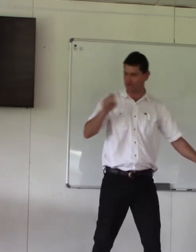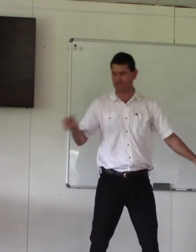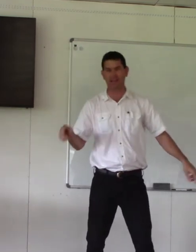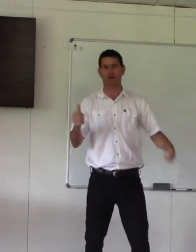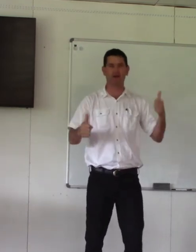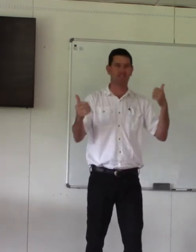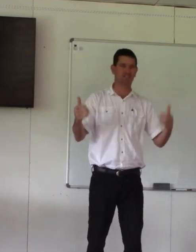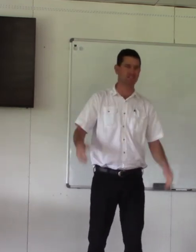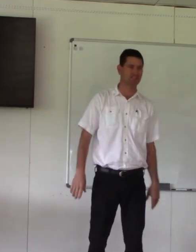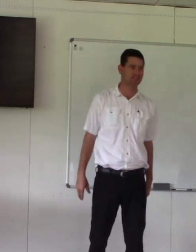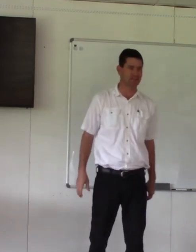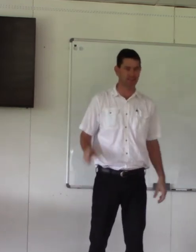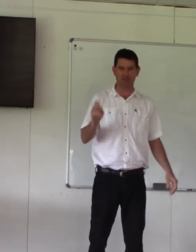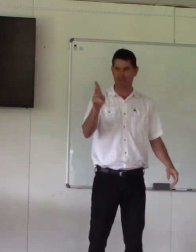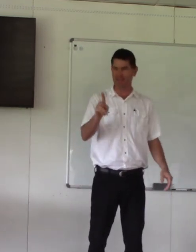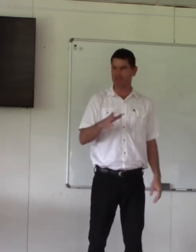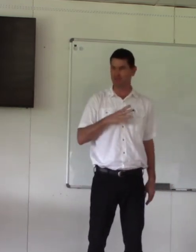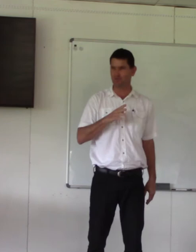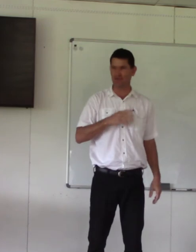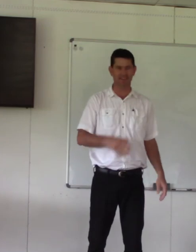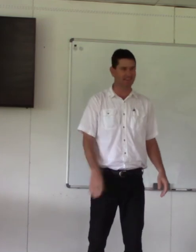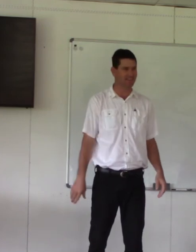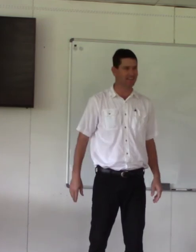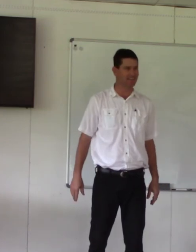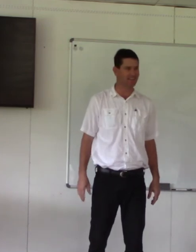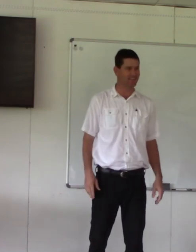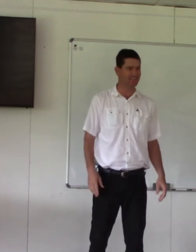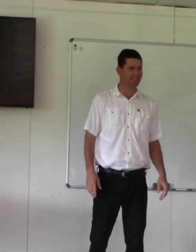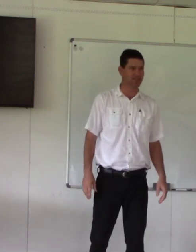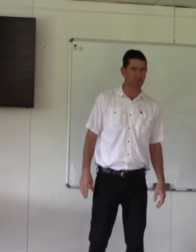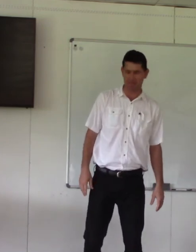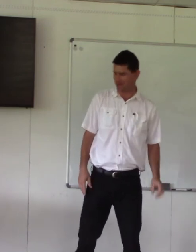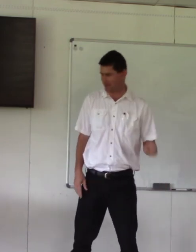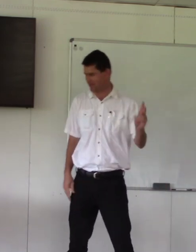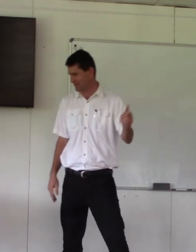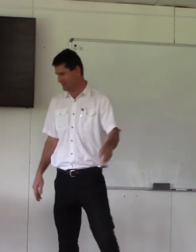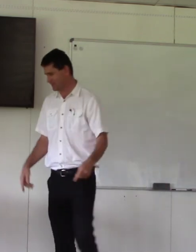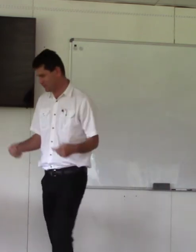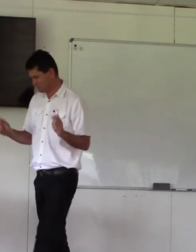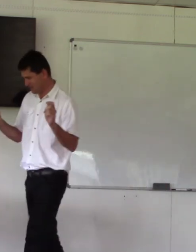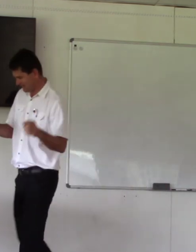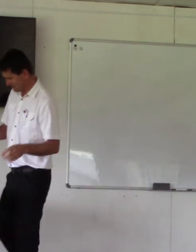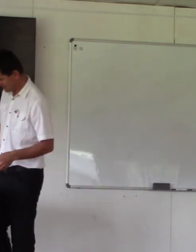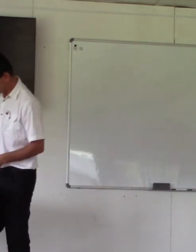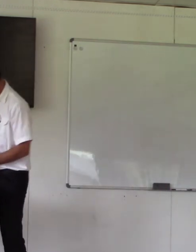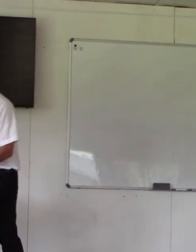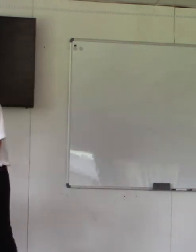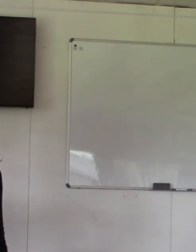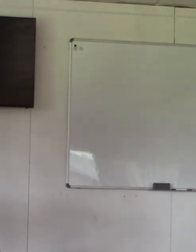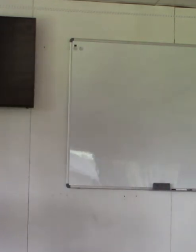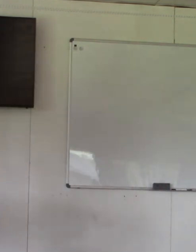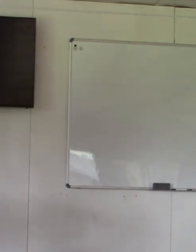there, which, okay? Fine? All right, we'll try.